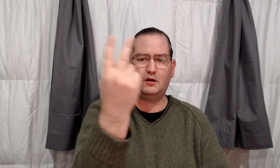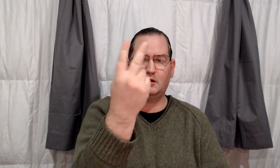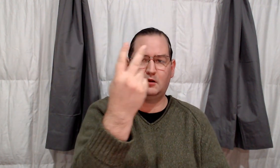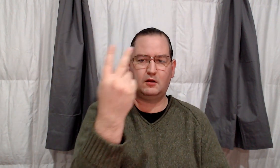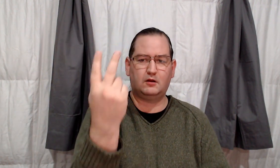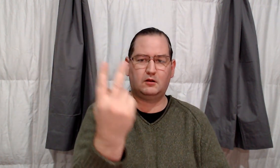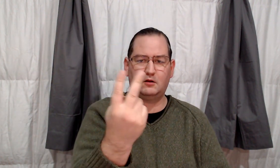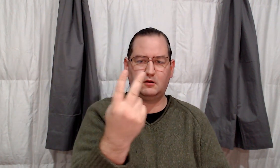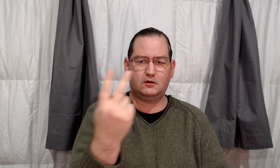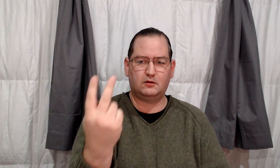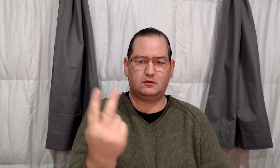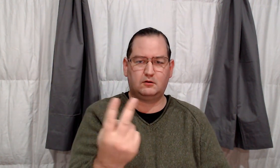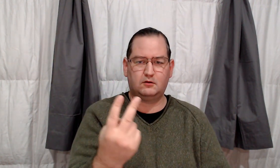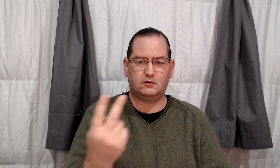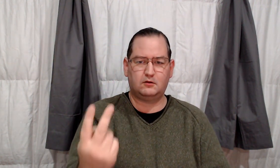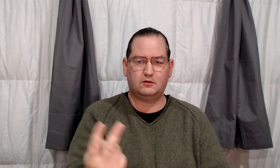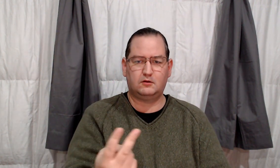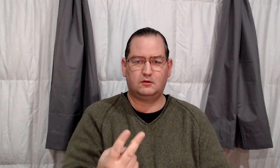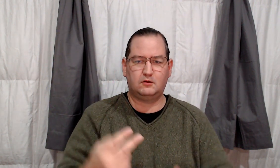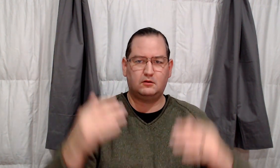10, 20, 100 times deeper now.